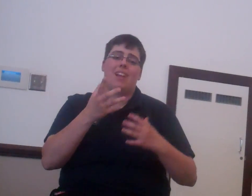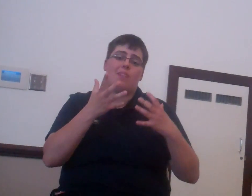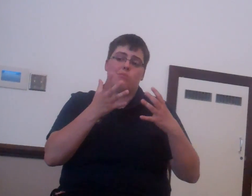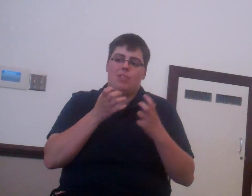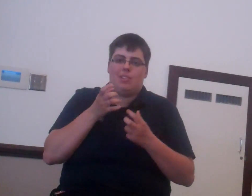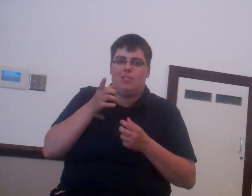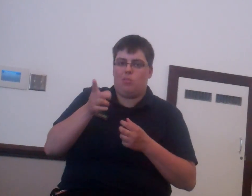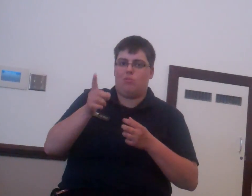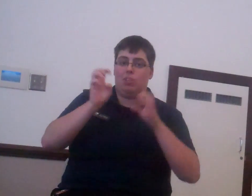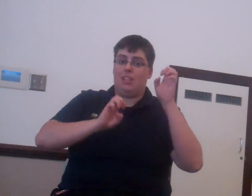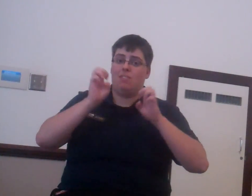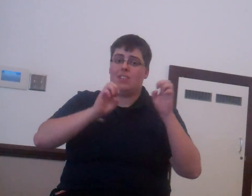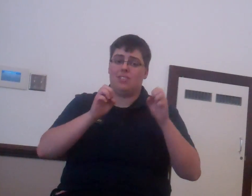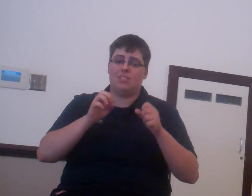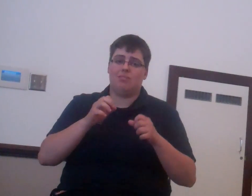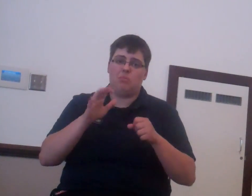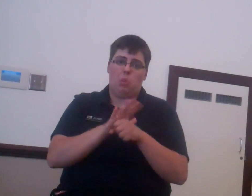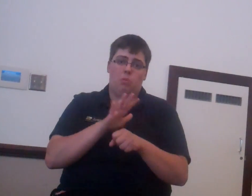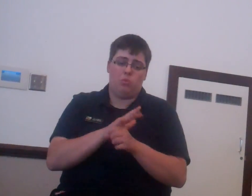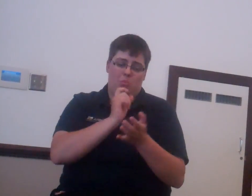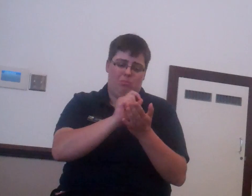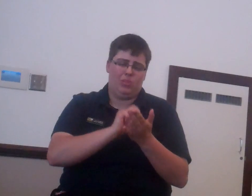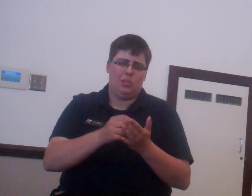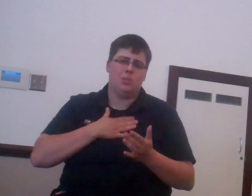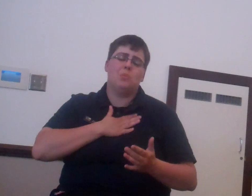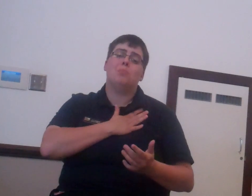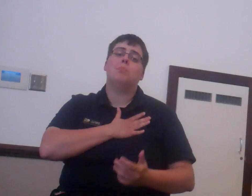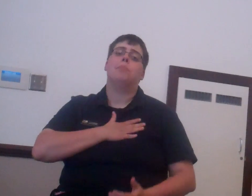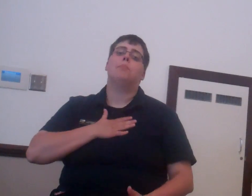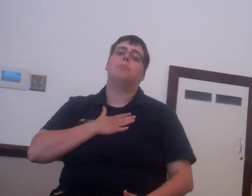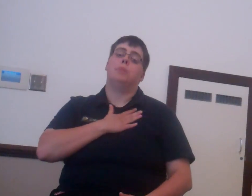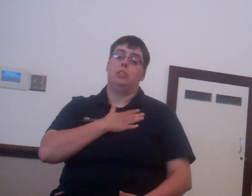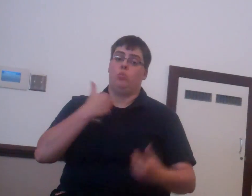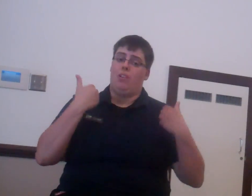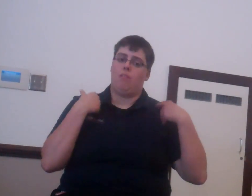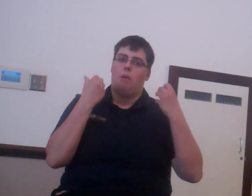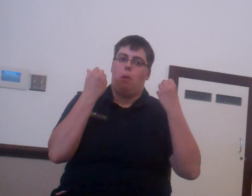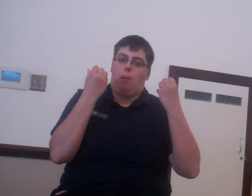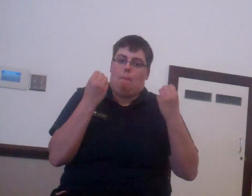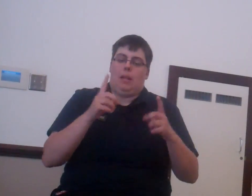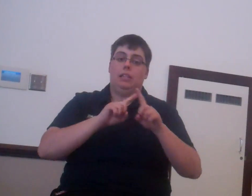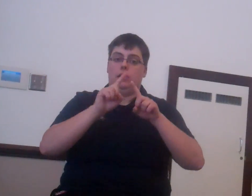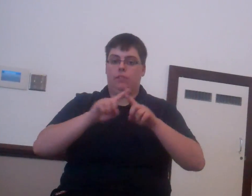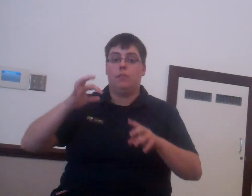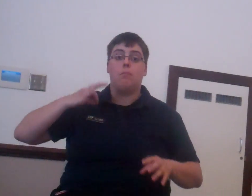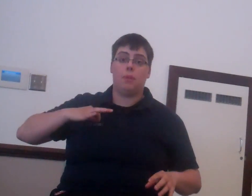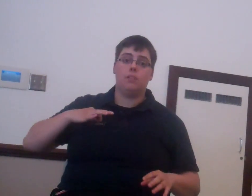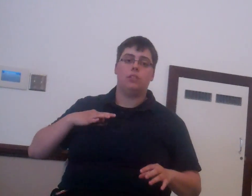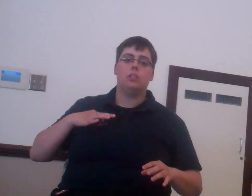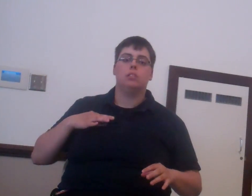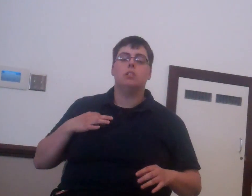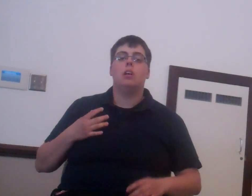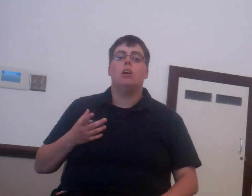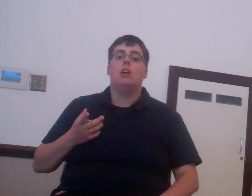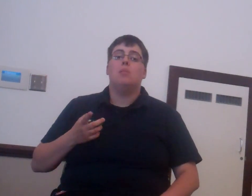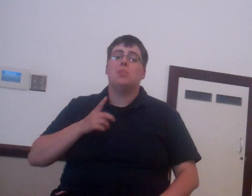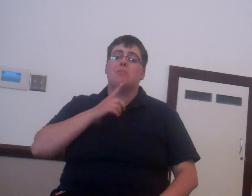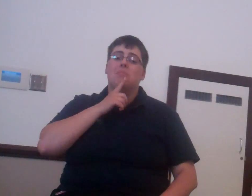long time. But there are a lot of benefits to doing it online, but the drawback is that we don't have you sitting right here. We can't make you do